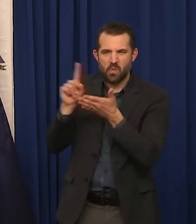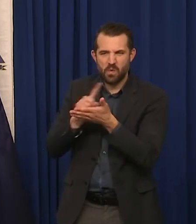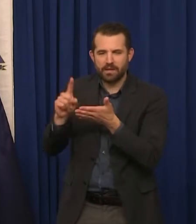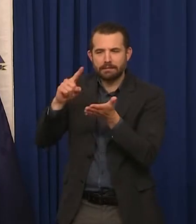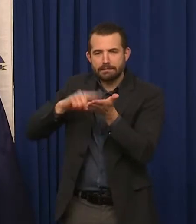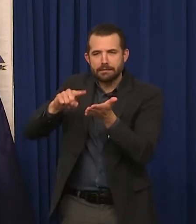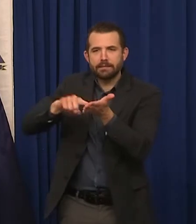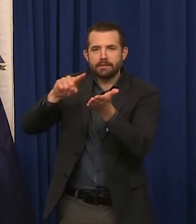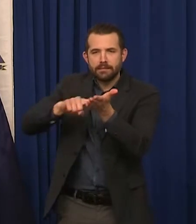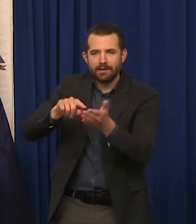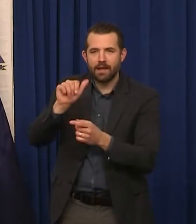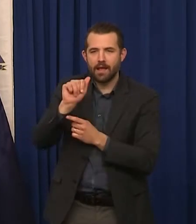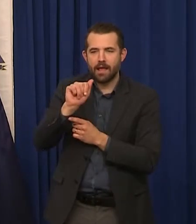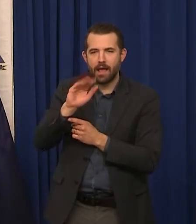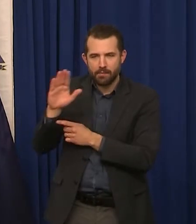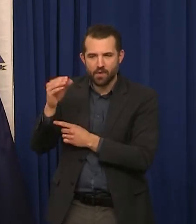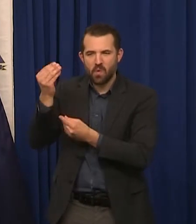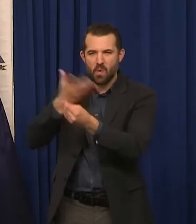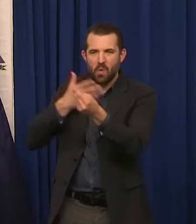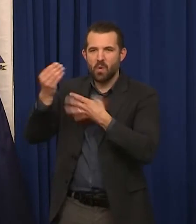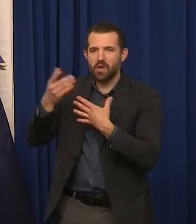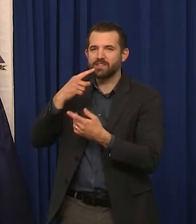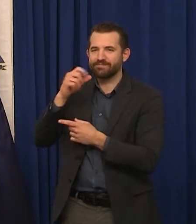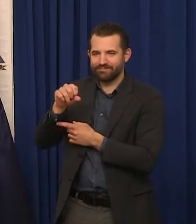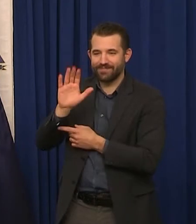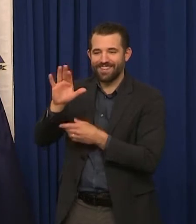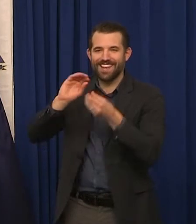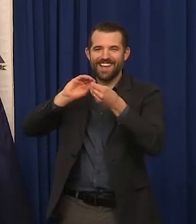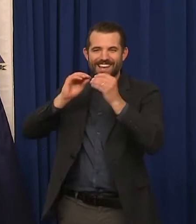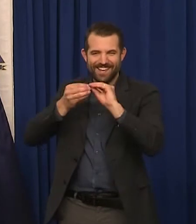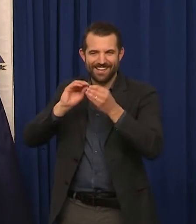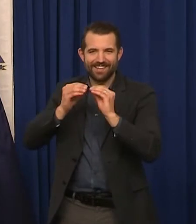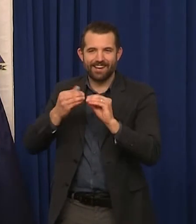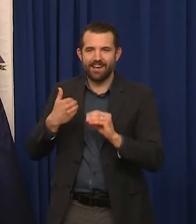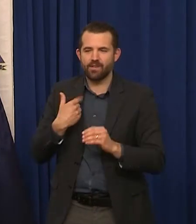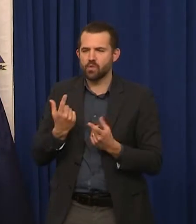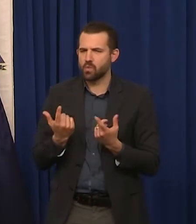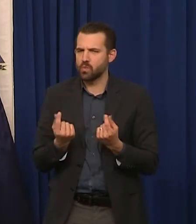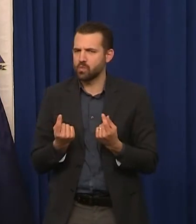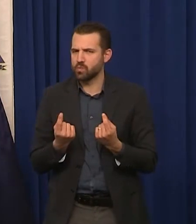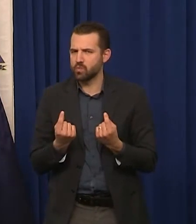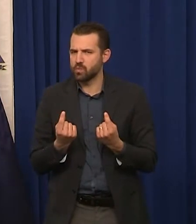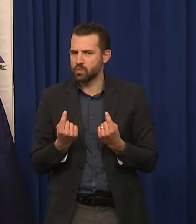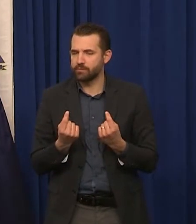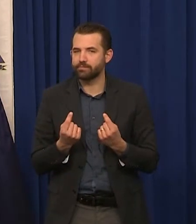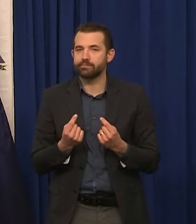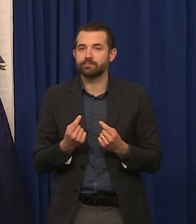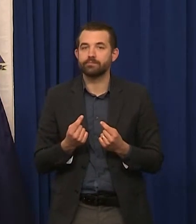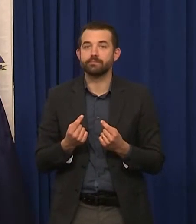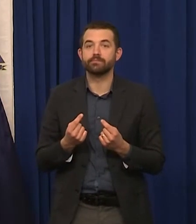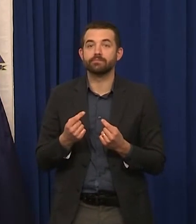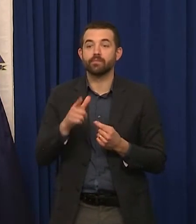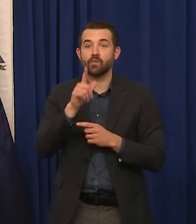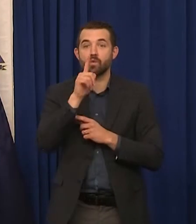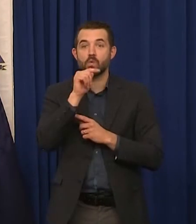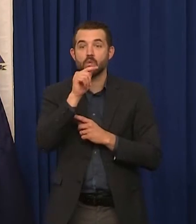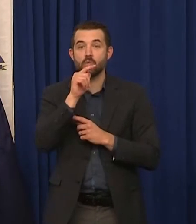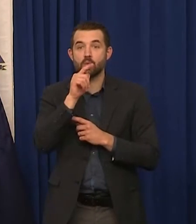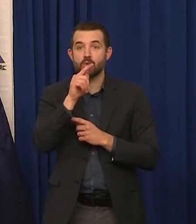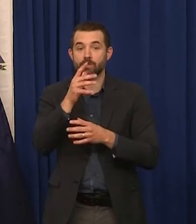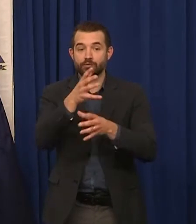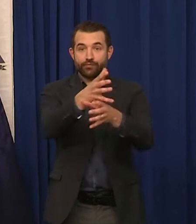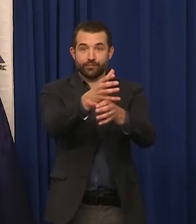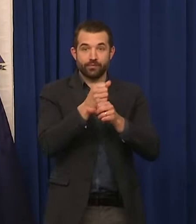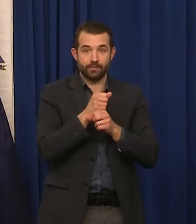in light of those data, Steve, here's what we've done. We have asked every single recipient of one of the